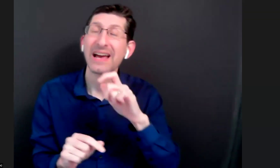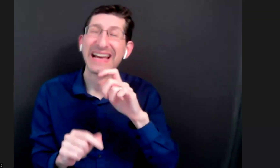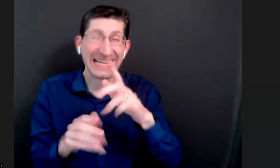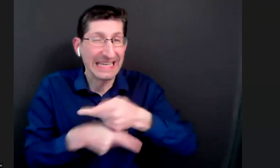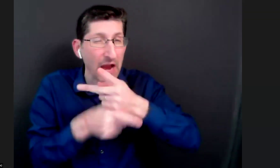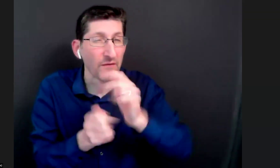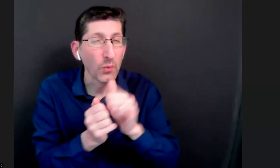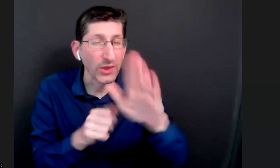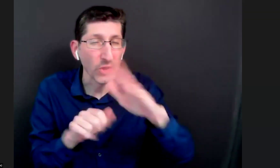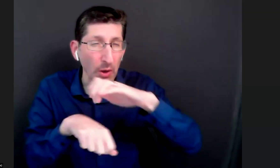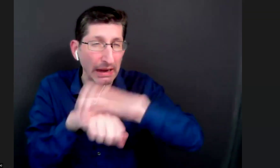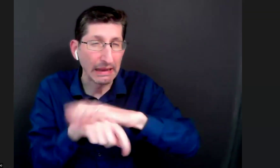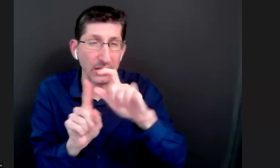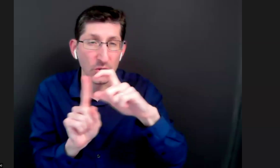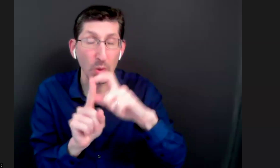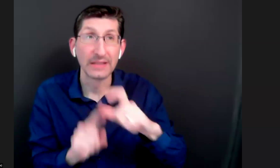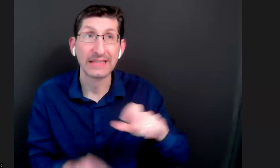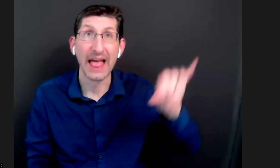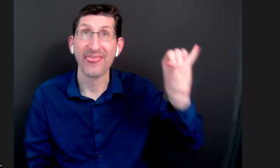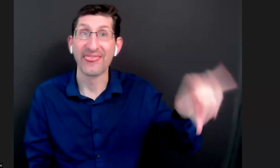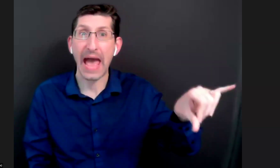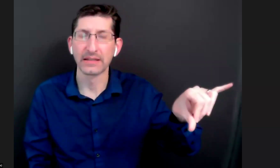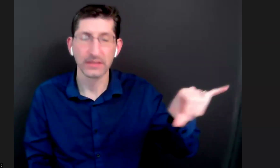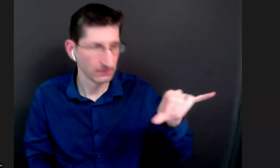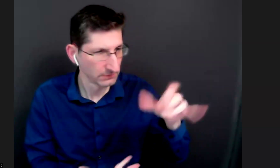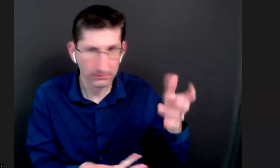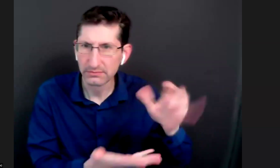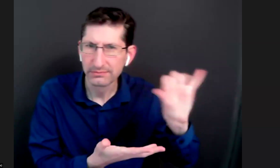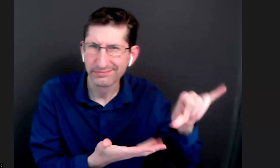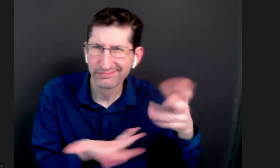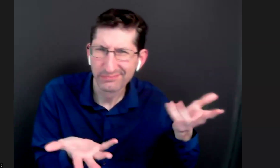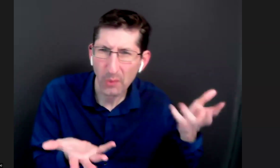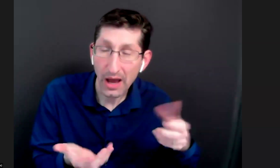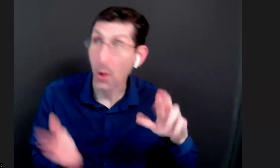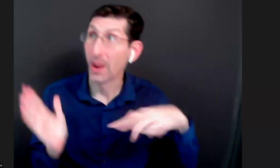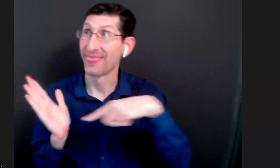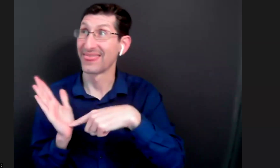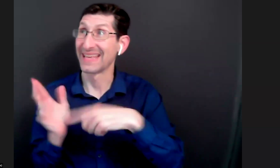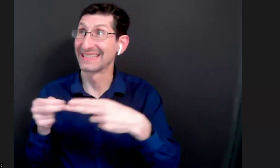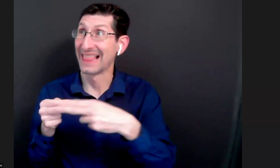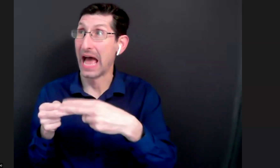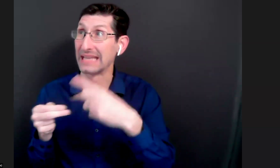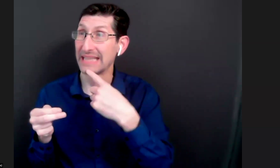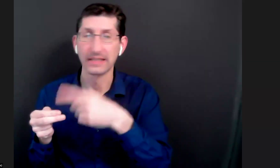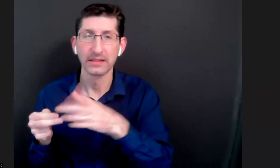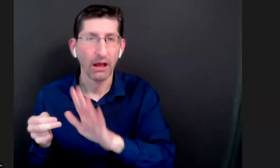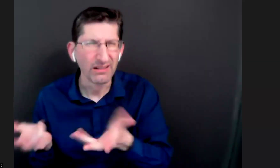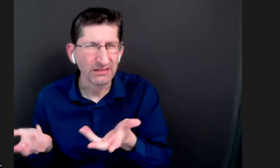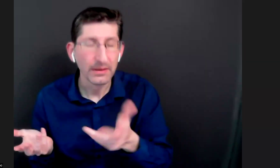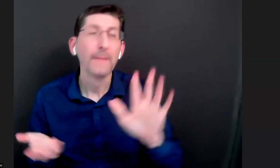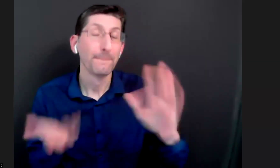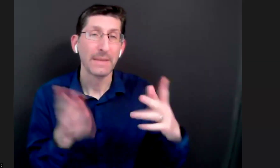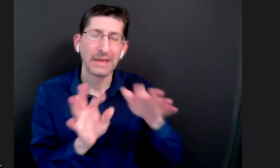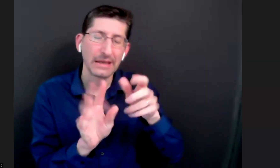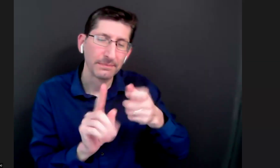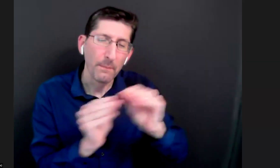showed, or this slide said. Maybe say, the hyperlink slide has the details you